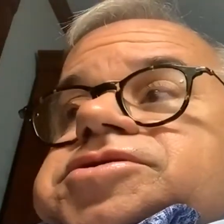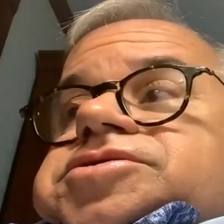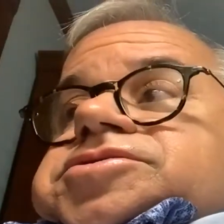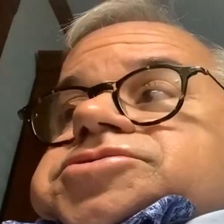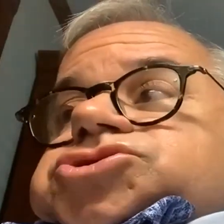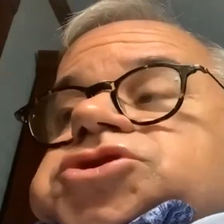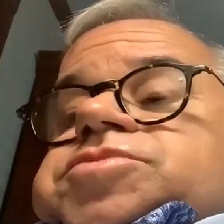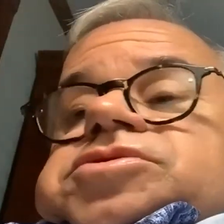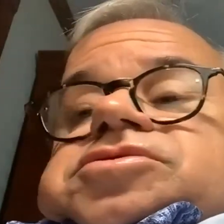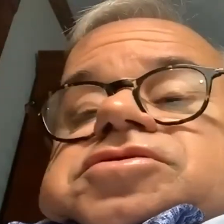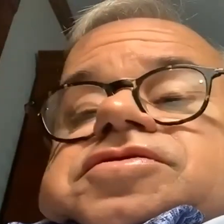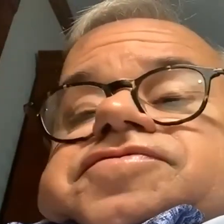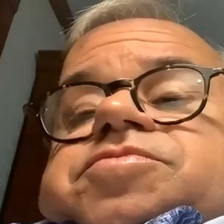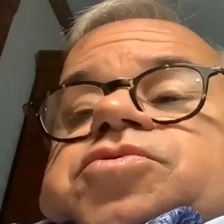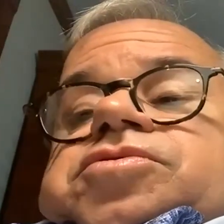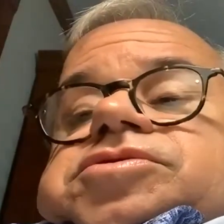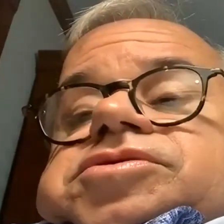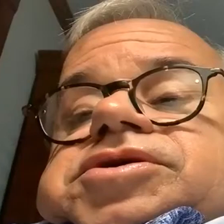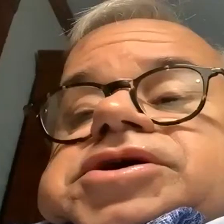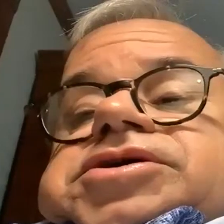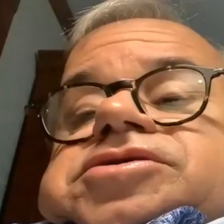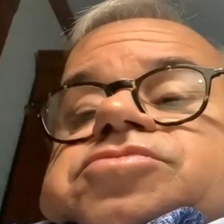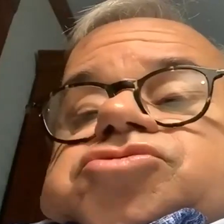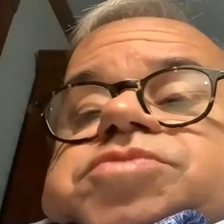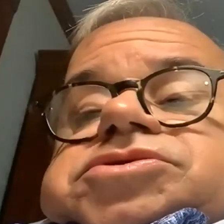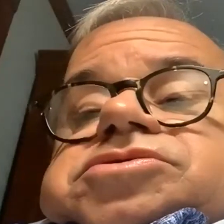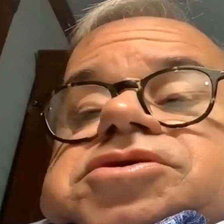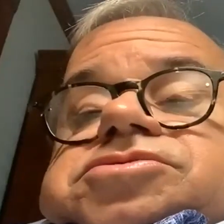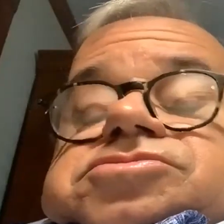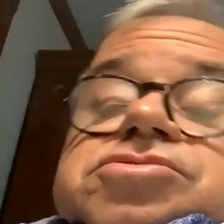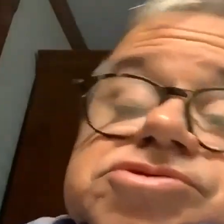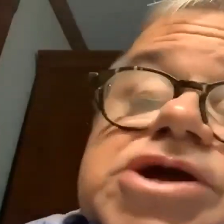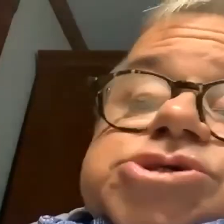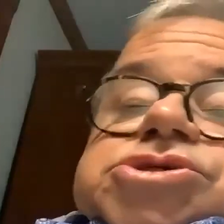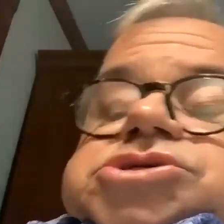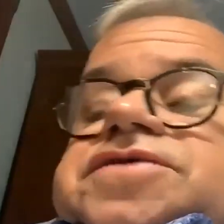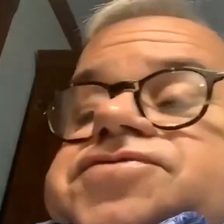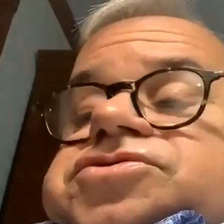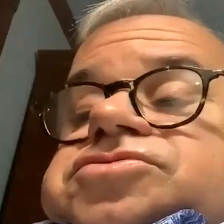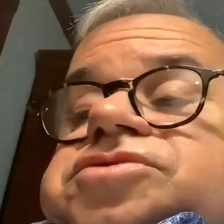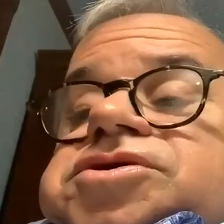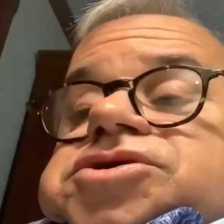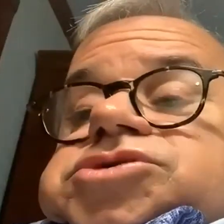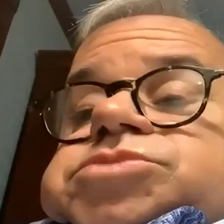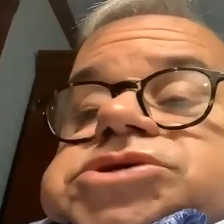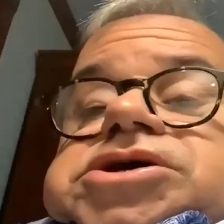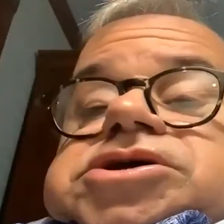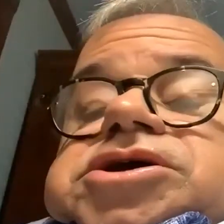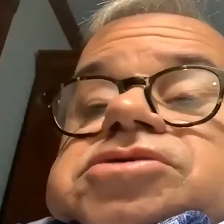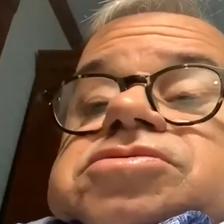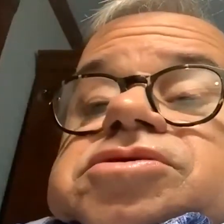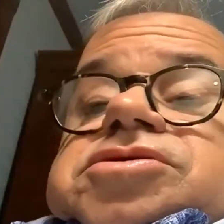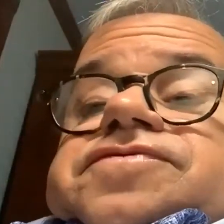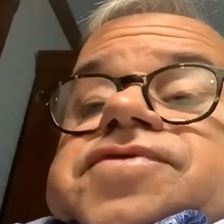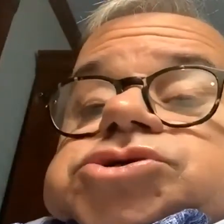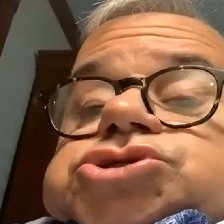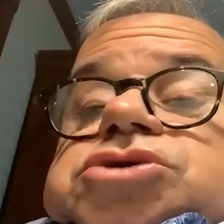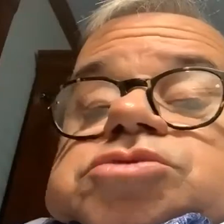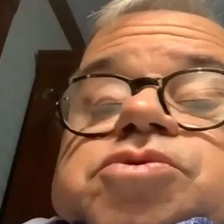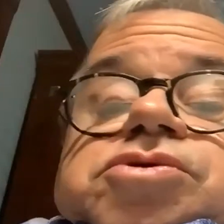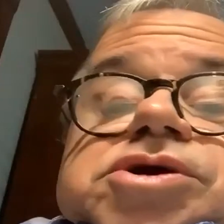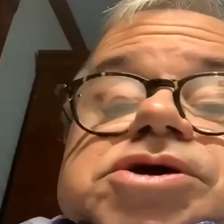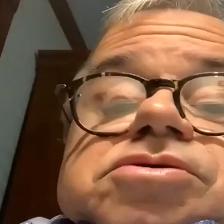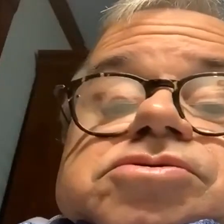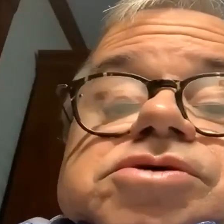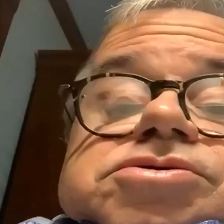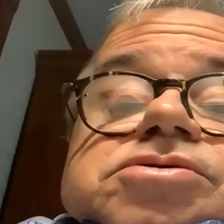the chairman of the board, and with me tonight, or this afternoon, is Ms. Katie Kale, vice chair of